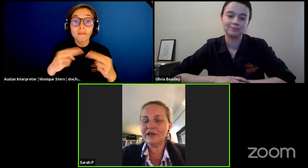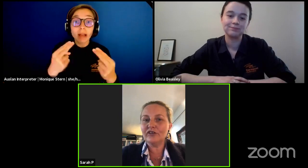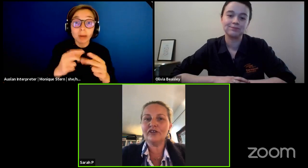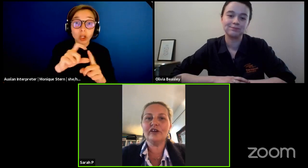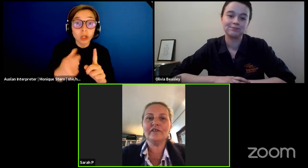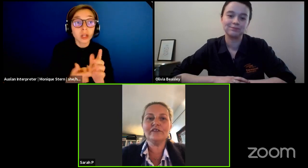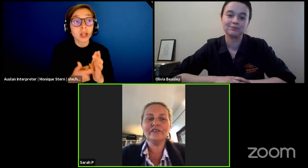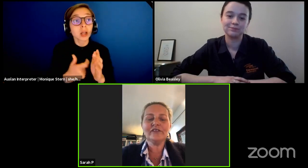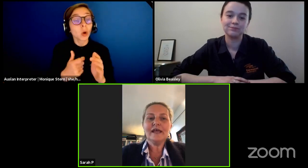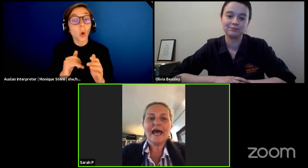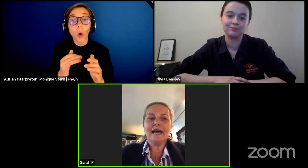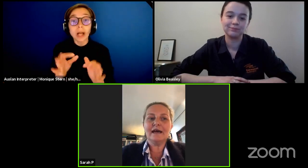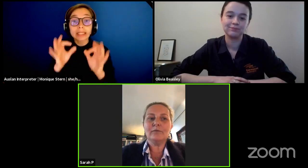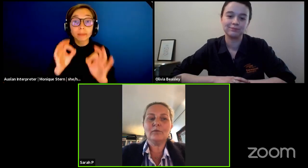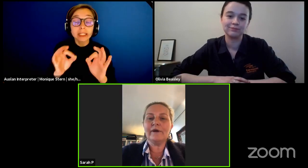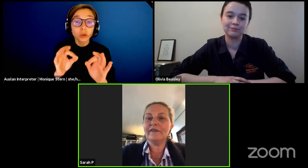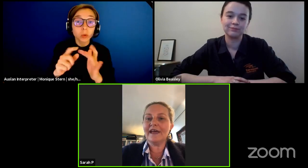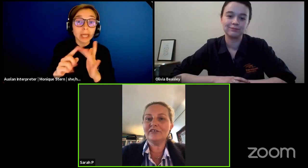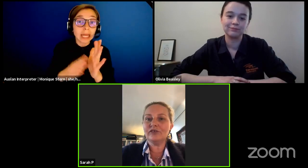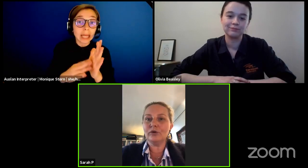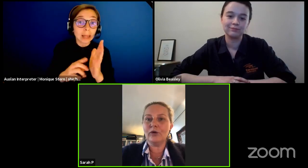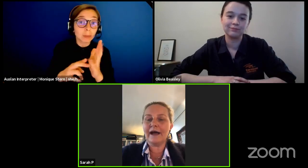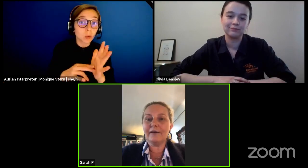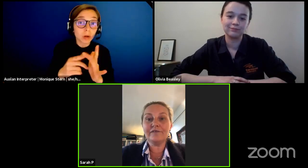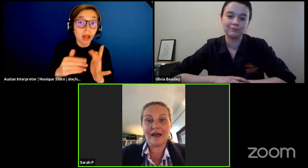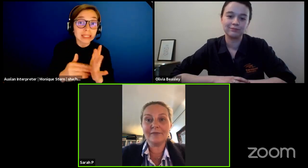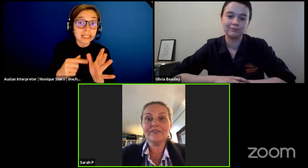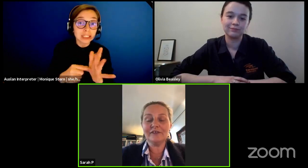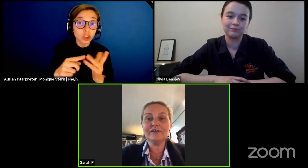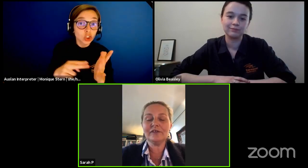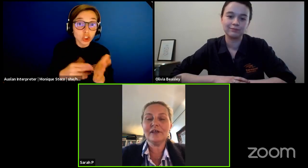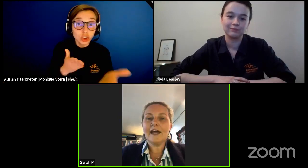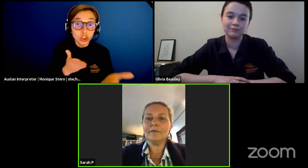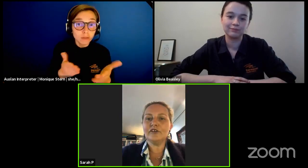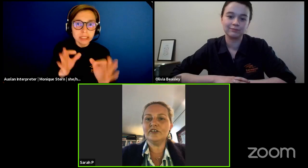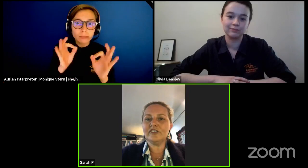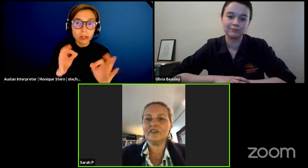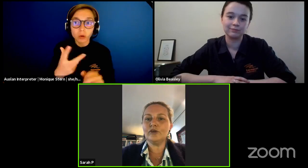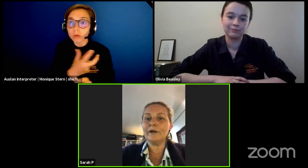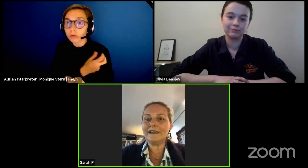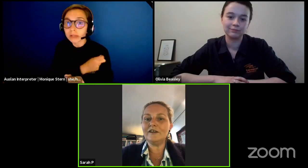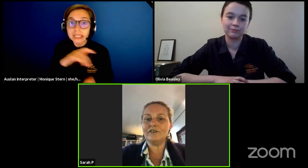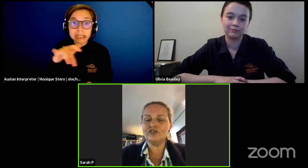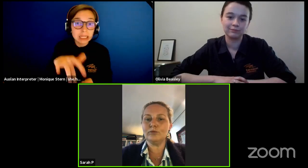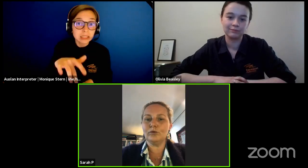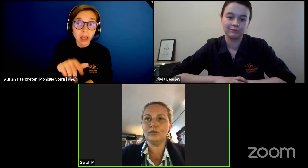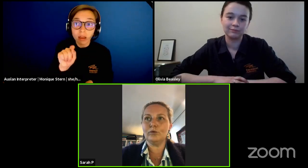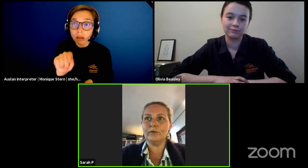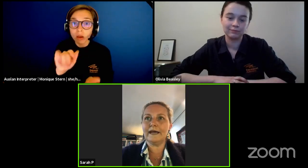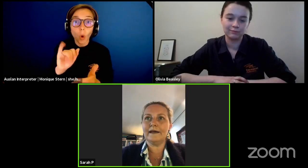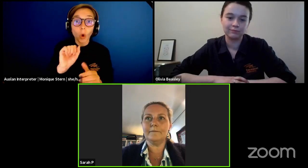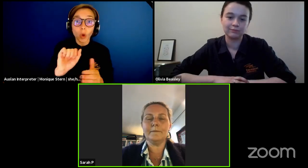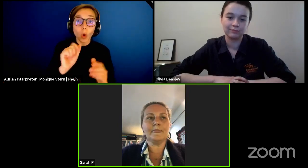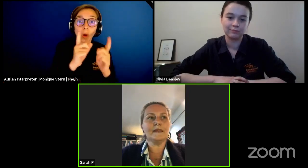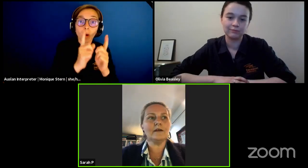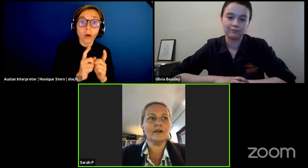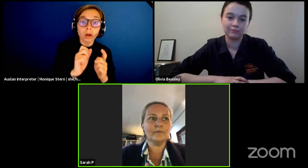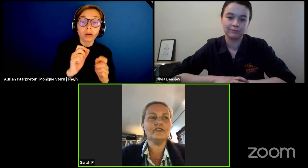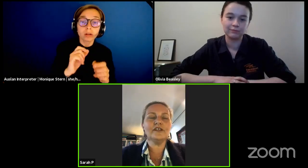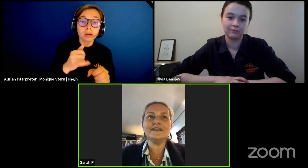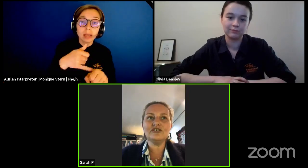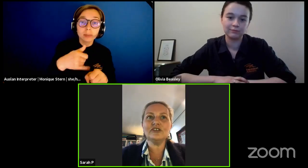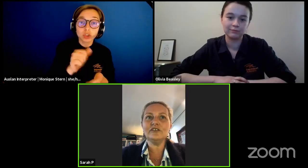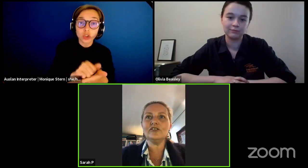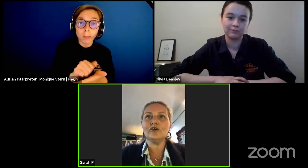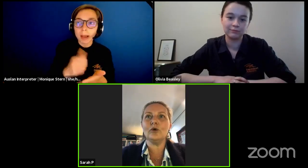immunisation service, whether that's your pharmacist, to discuss your individual I